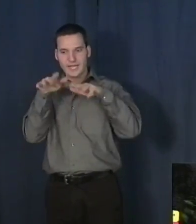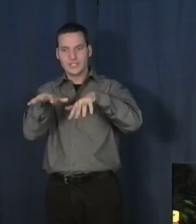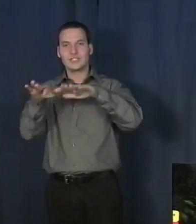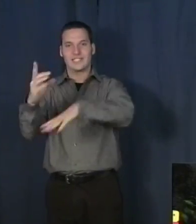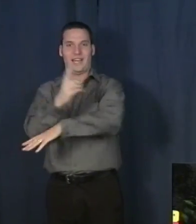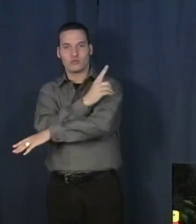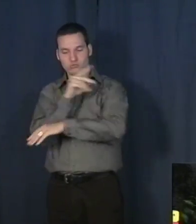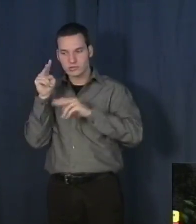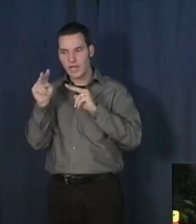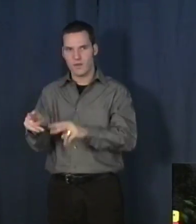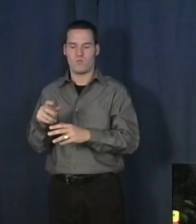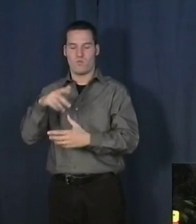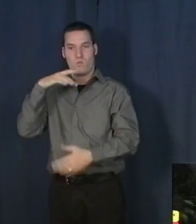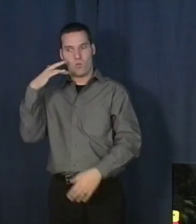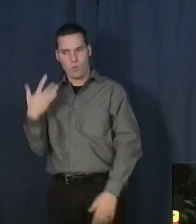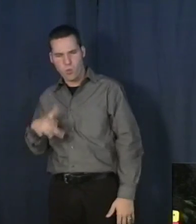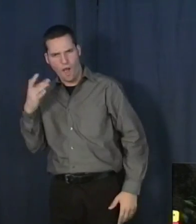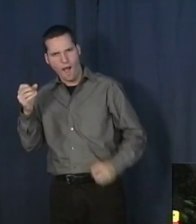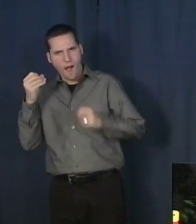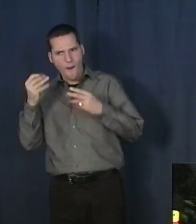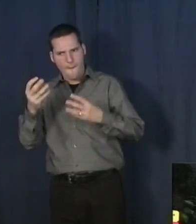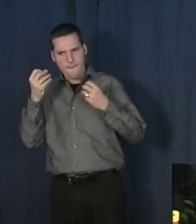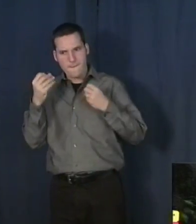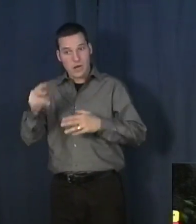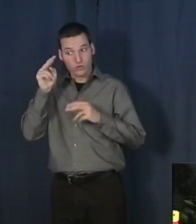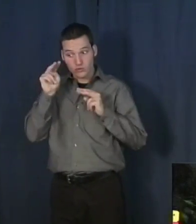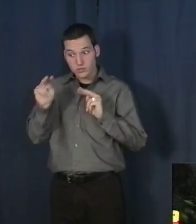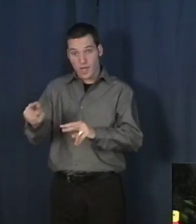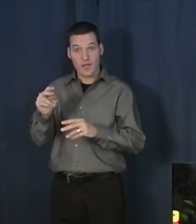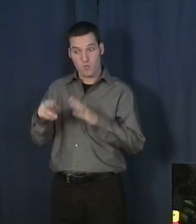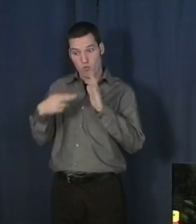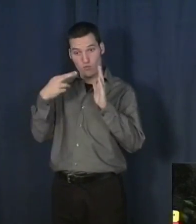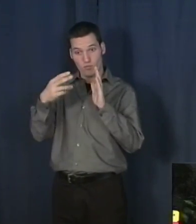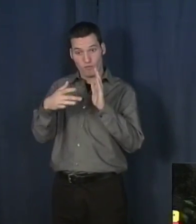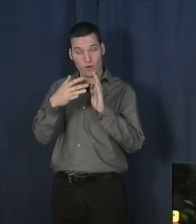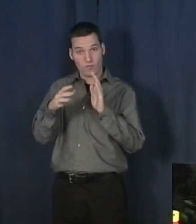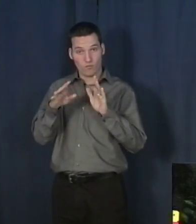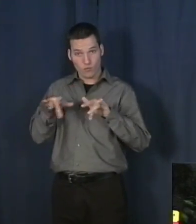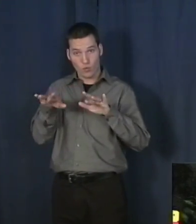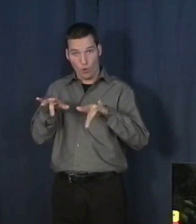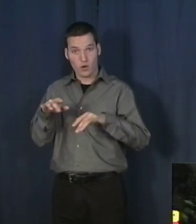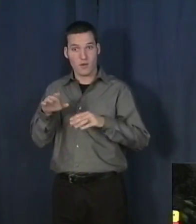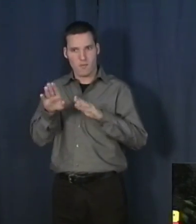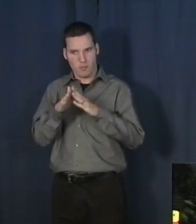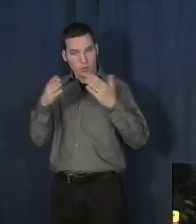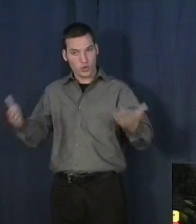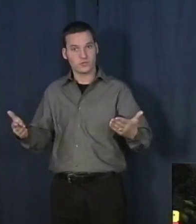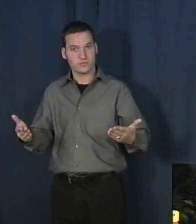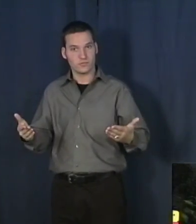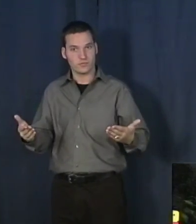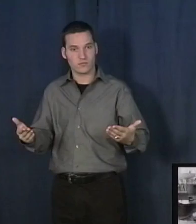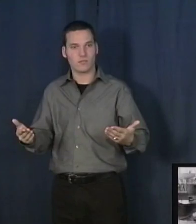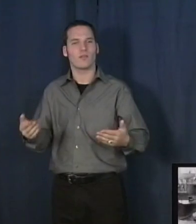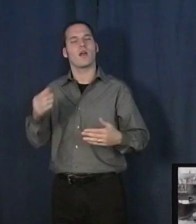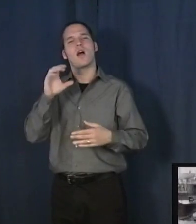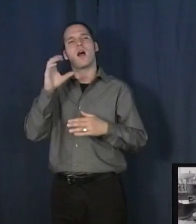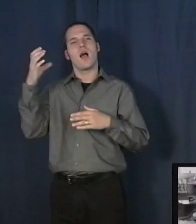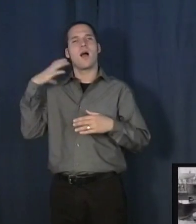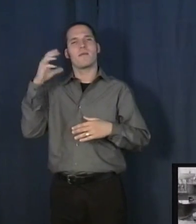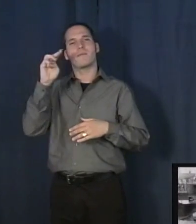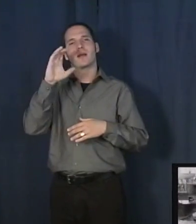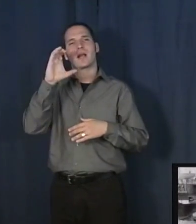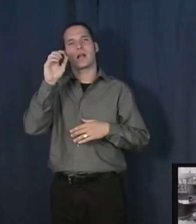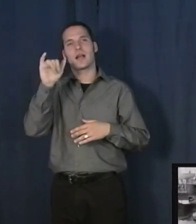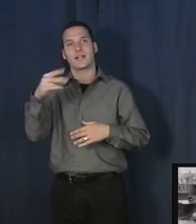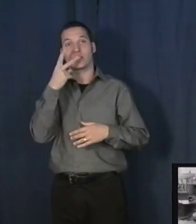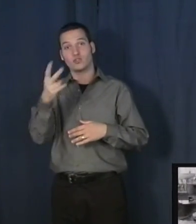from ancient ships' log books, stuff like that. It's incredible how many sightings of sea monsters are recorded in ancient books. Captain McKay said his